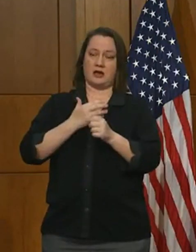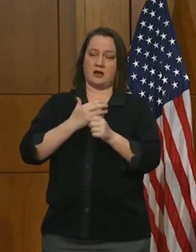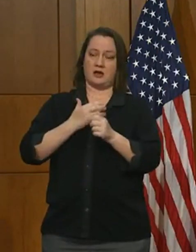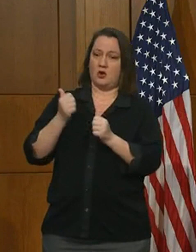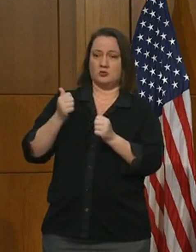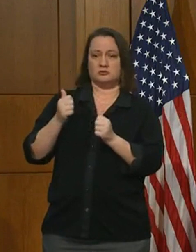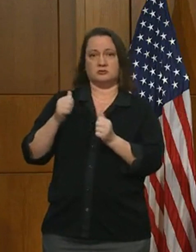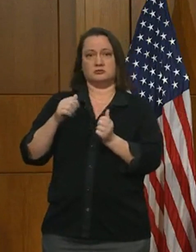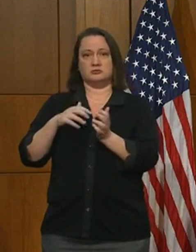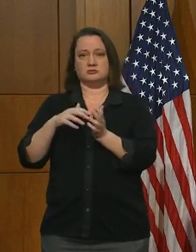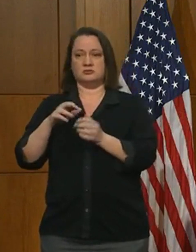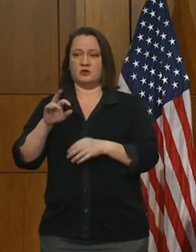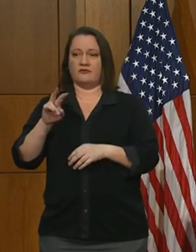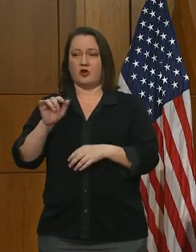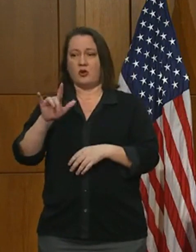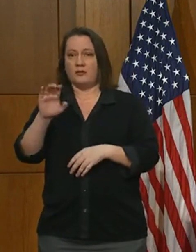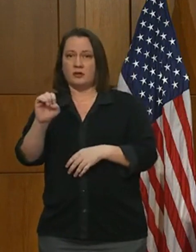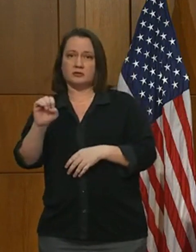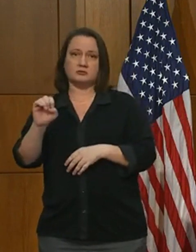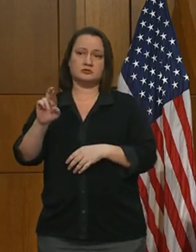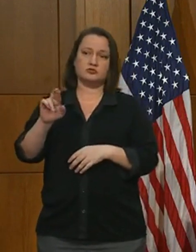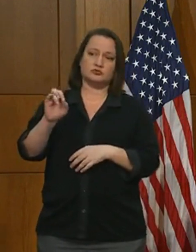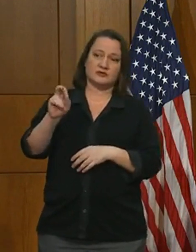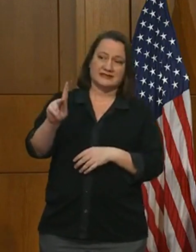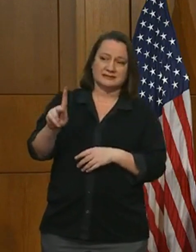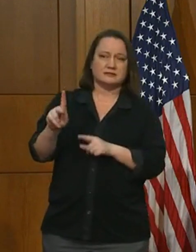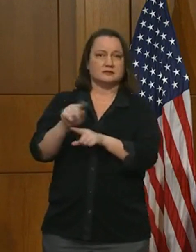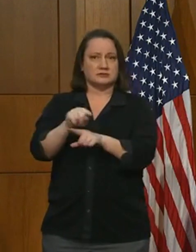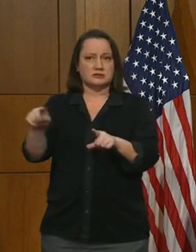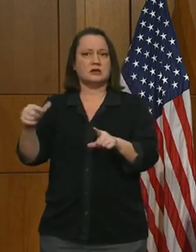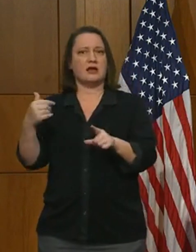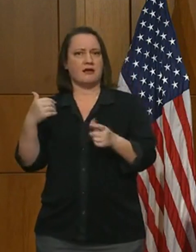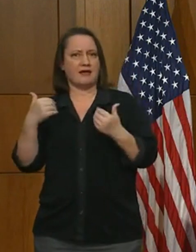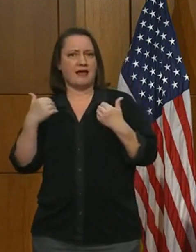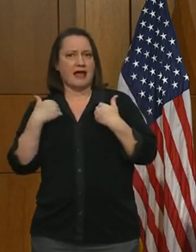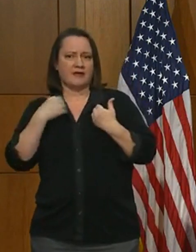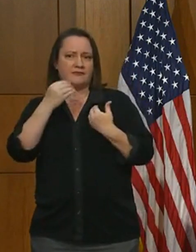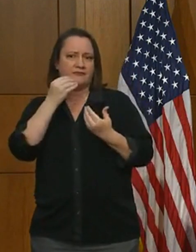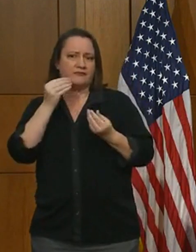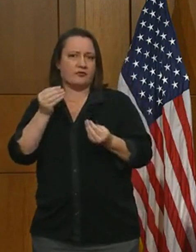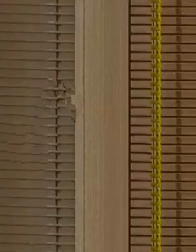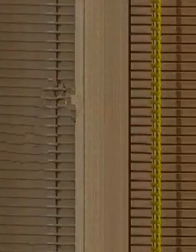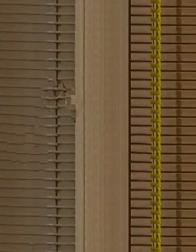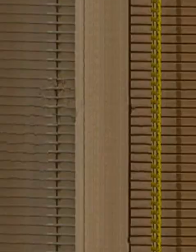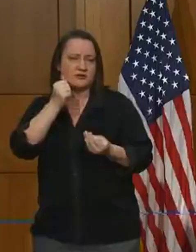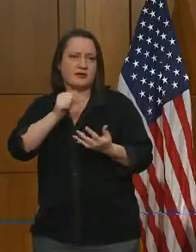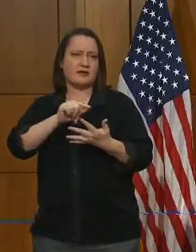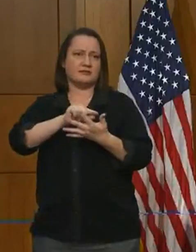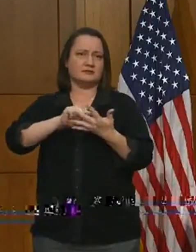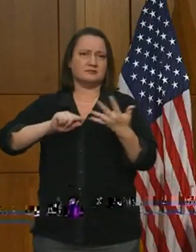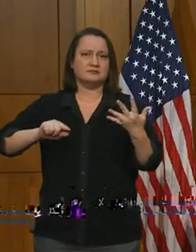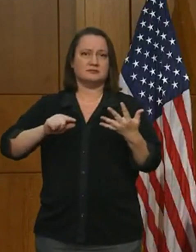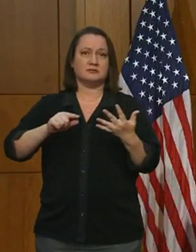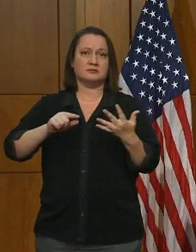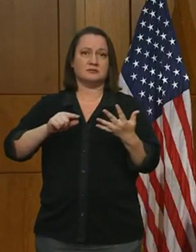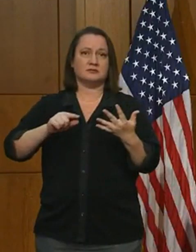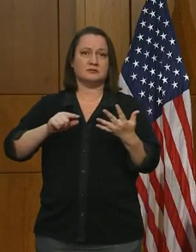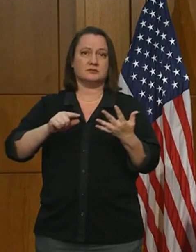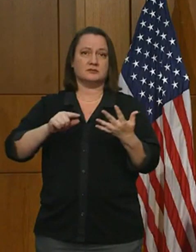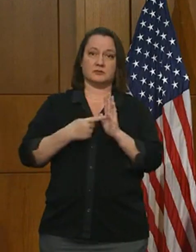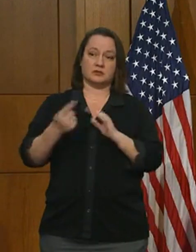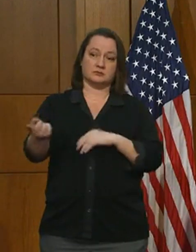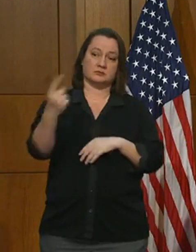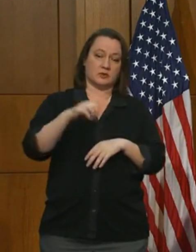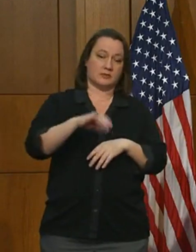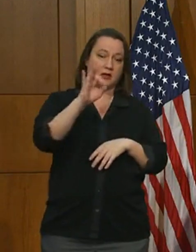nutrition, delivering meals every day. I mean, the work that has gone on around Virginia to do that is just so